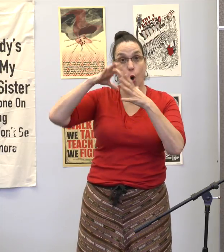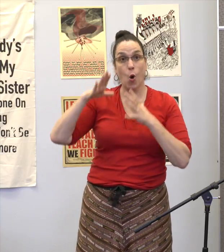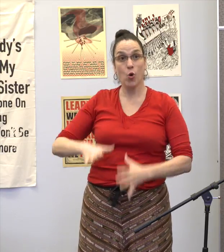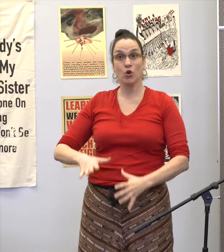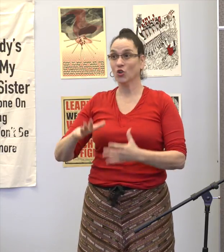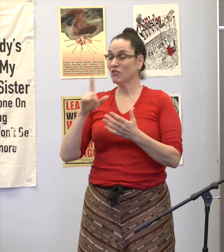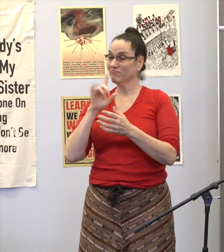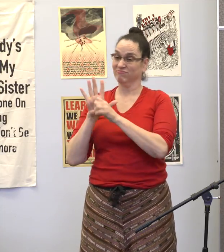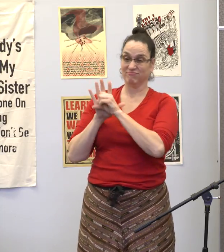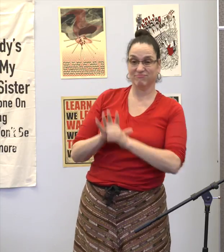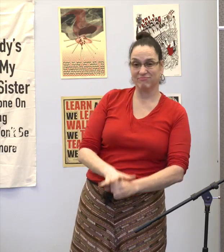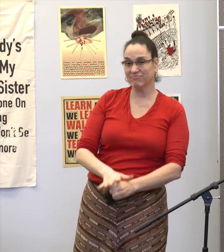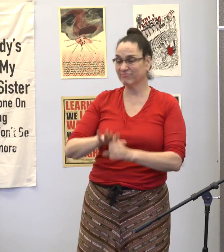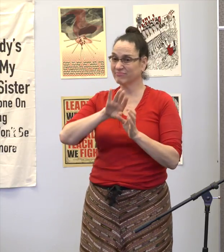we haven't seen since